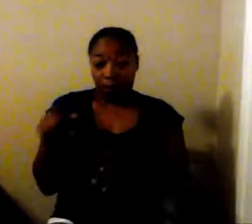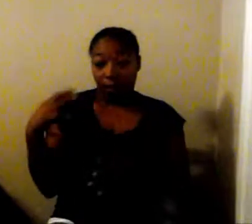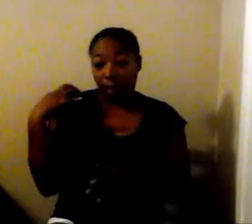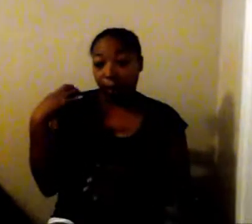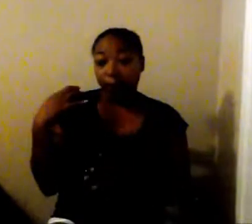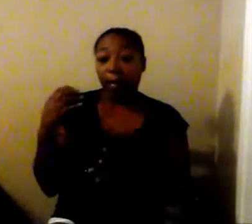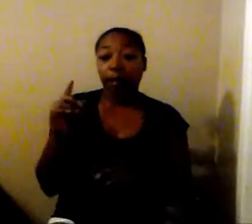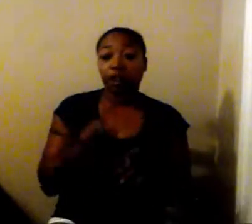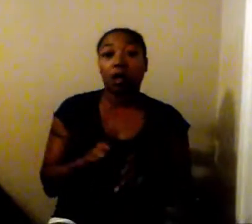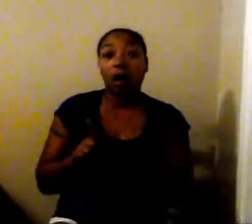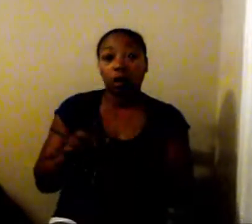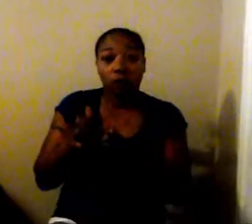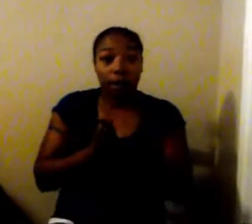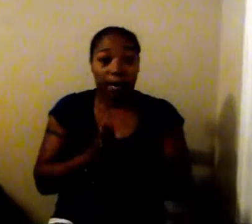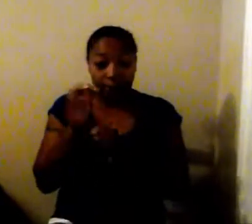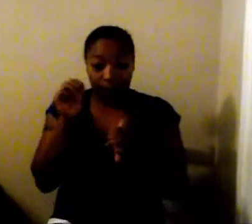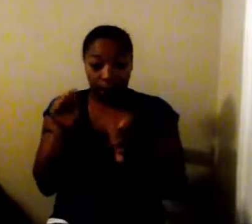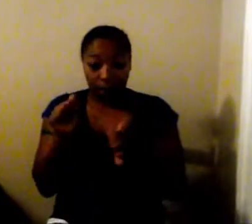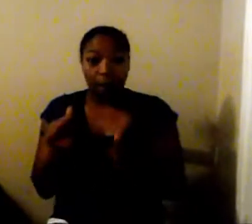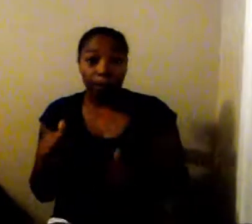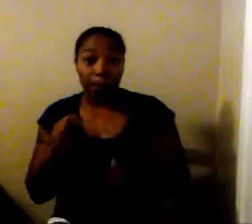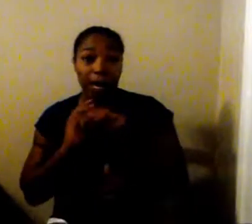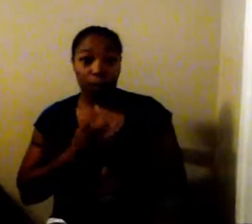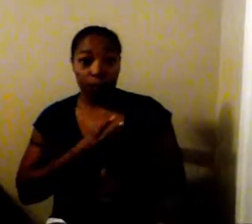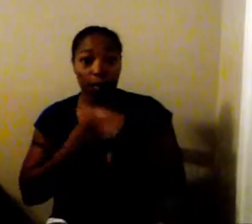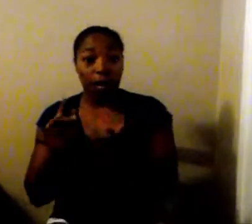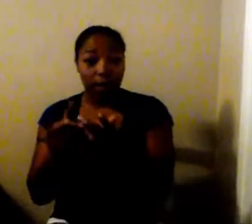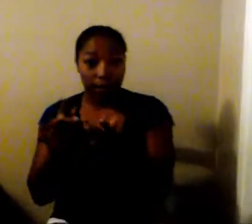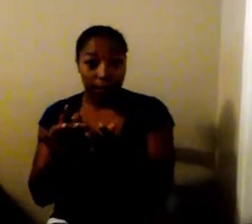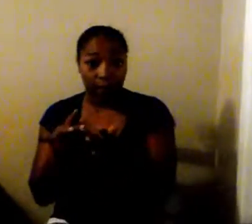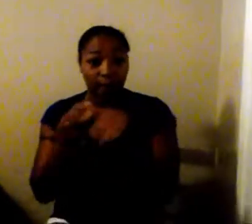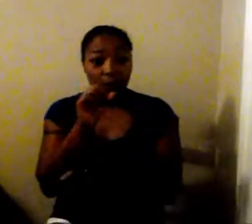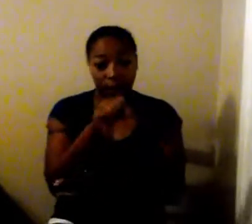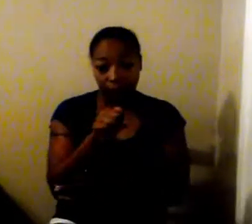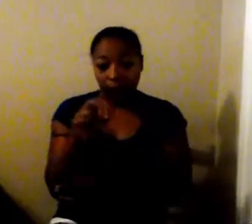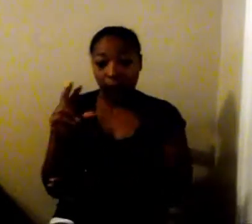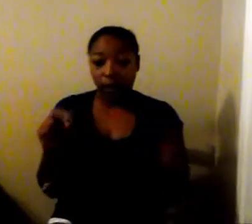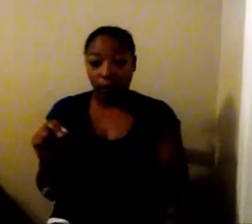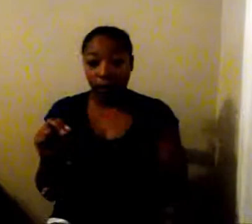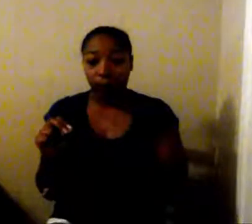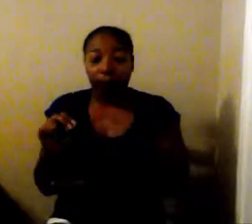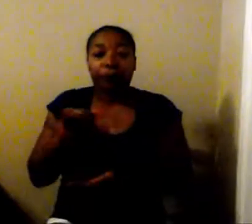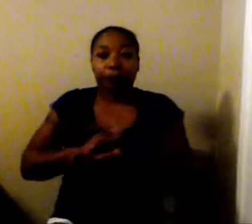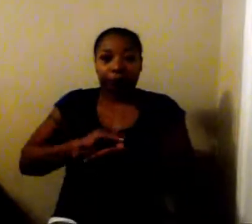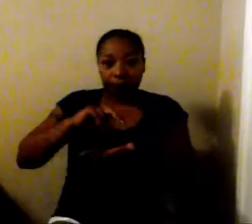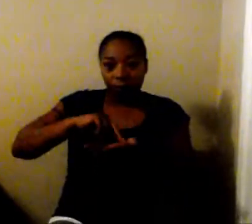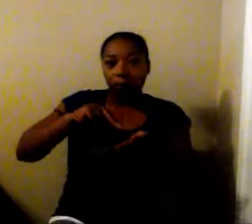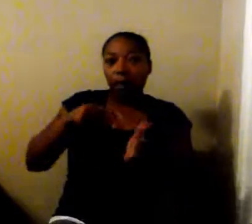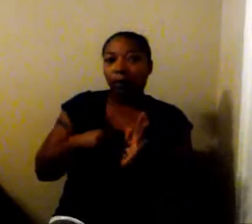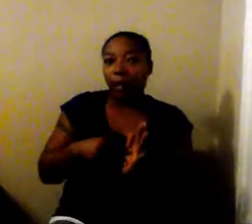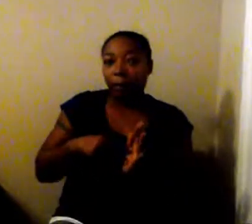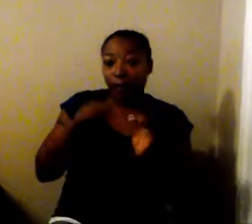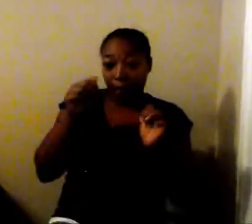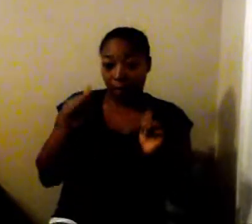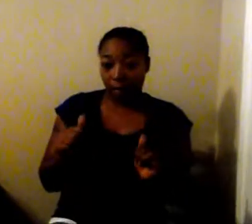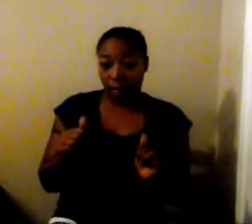This application also asks, may we contact? Yes, no. That means,